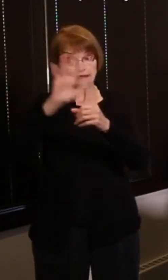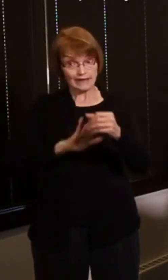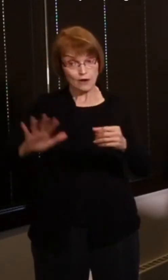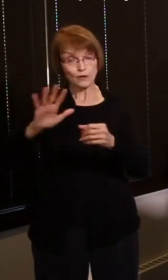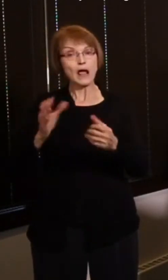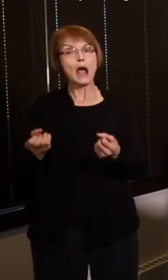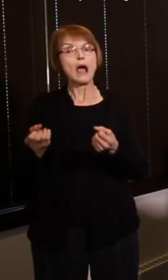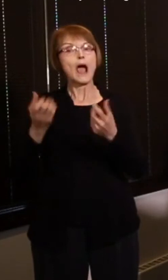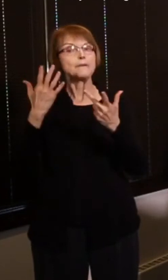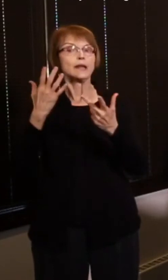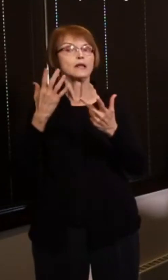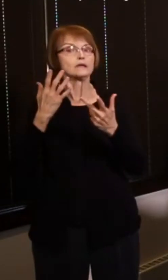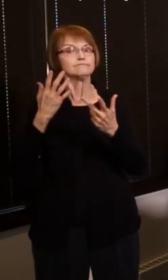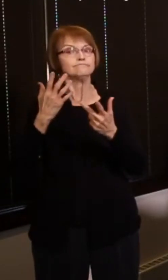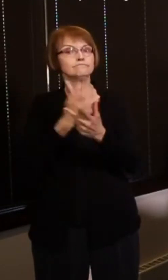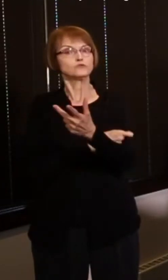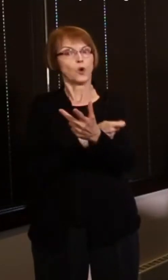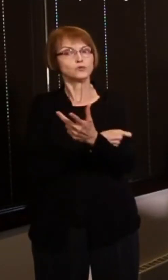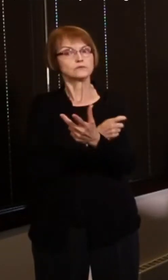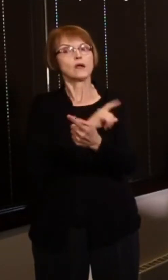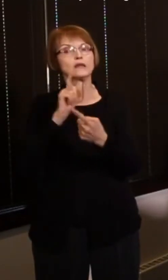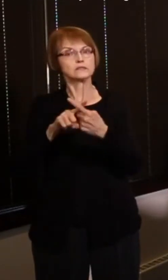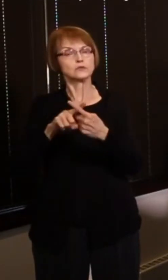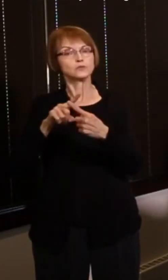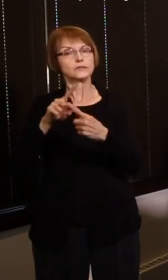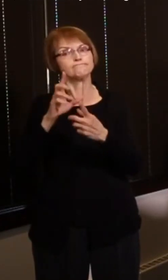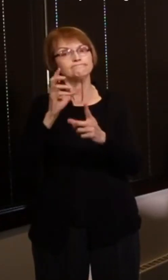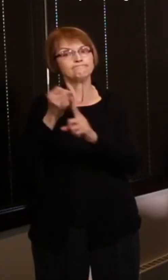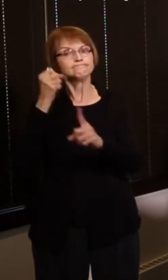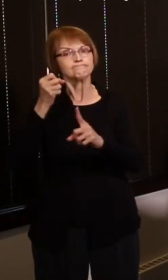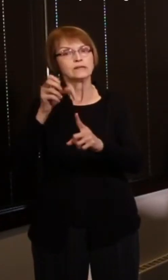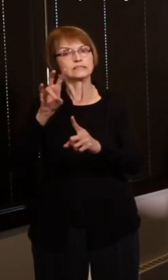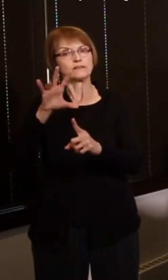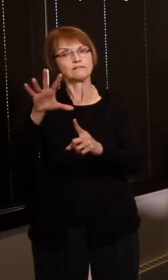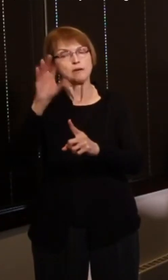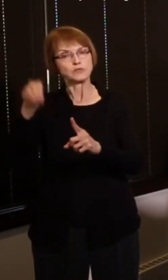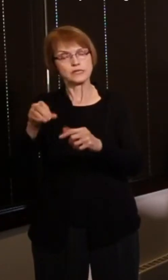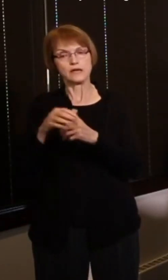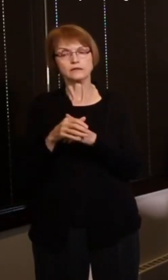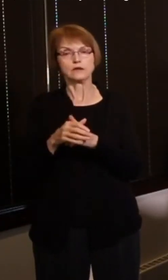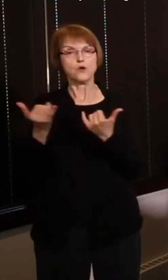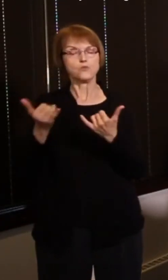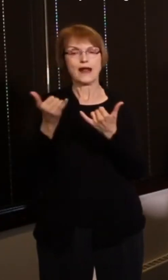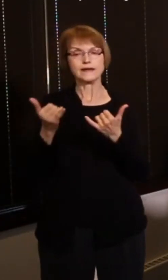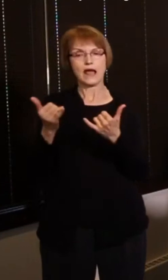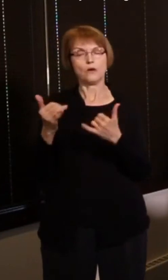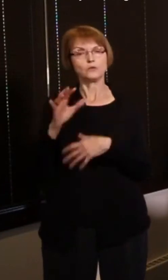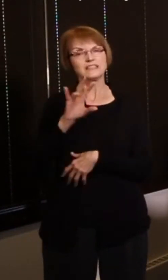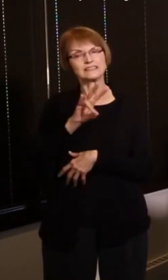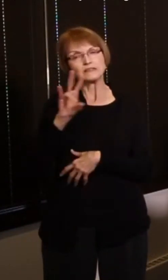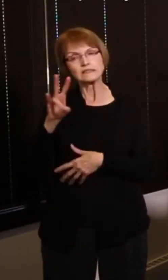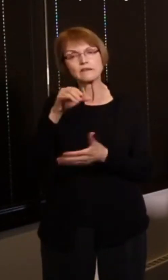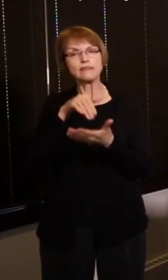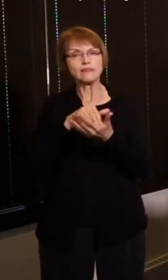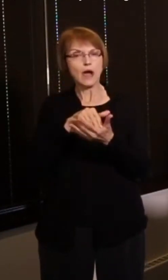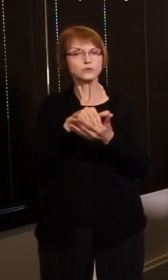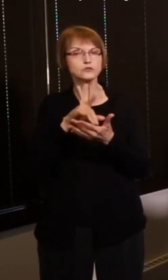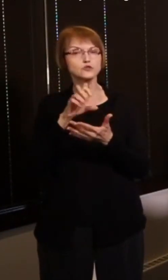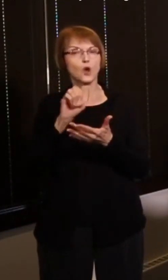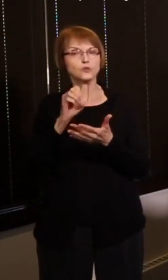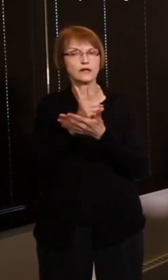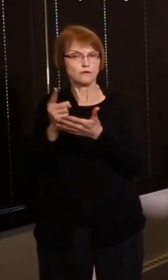area. So right now, our vaccination rate in the metro area is around 77,000 doses per